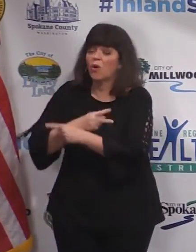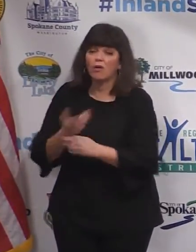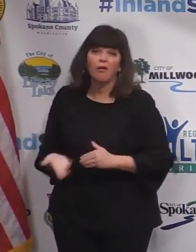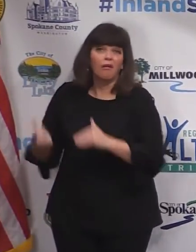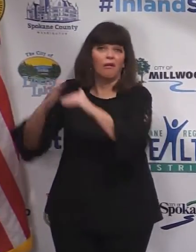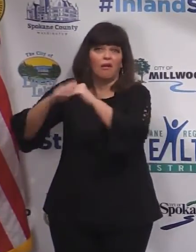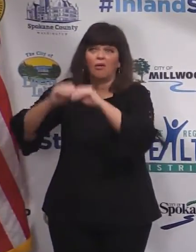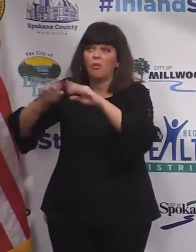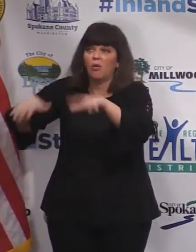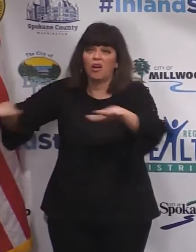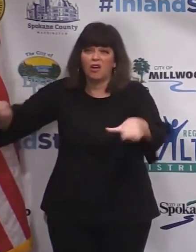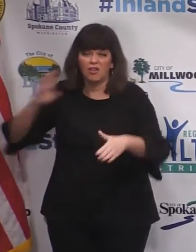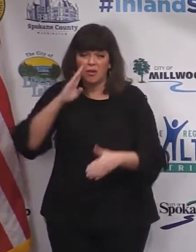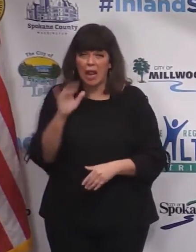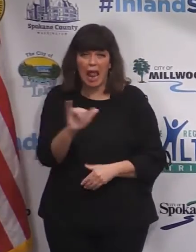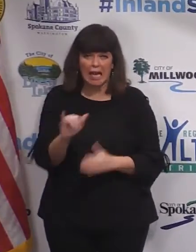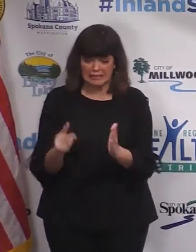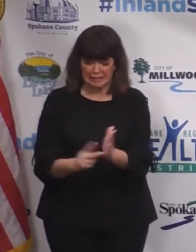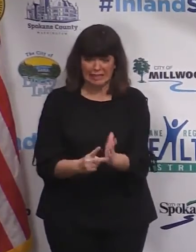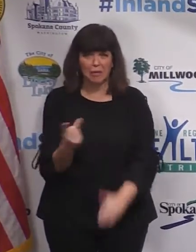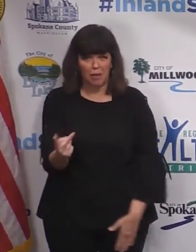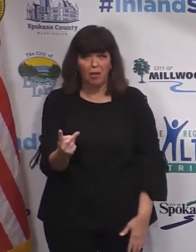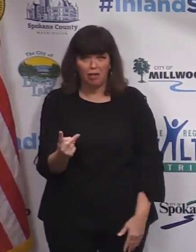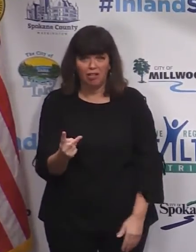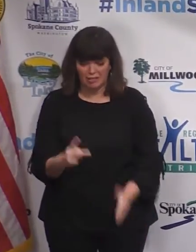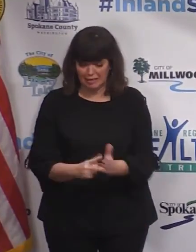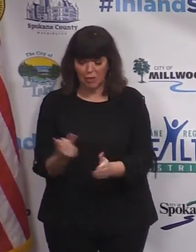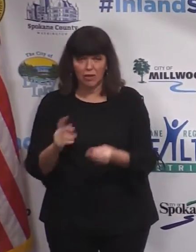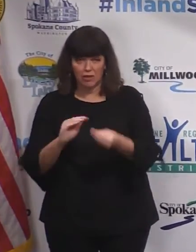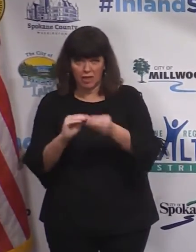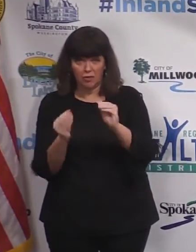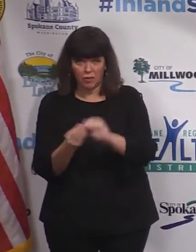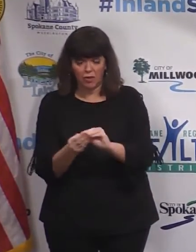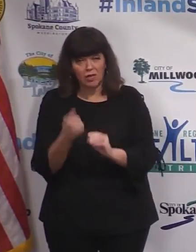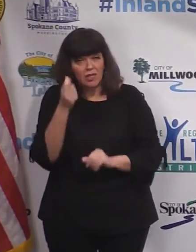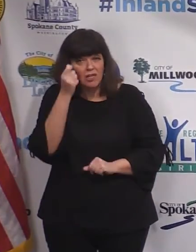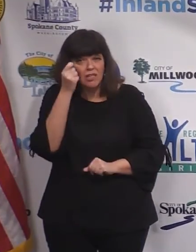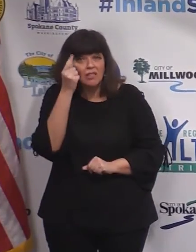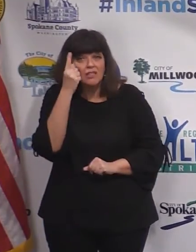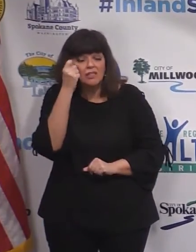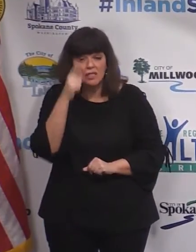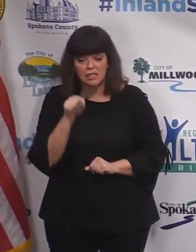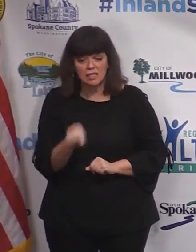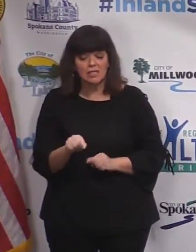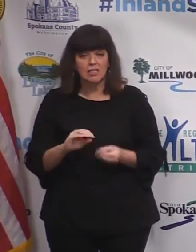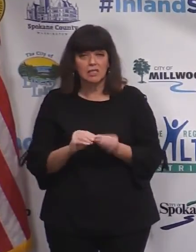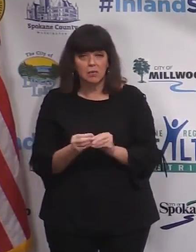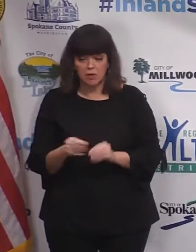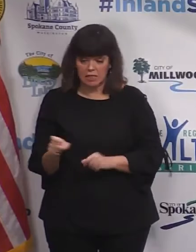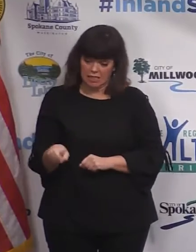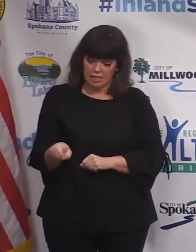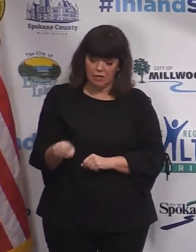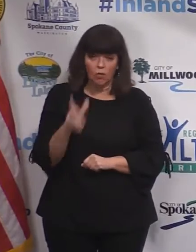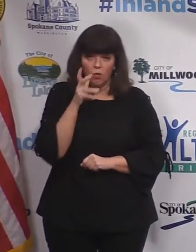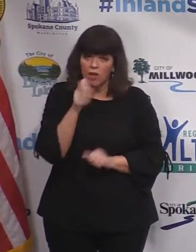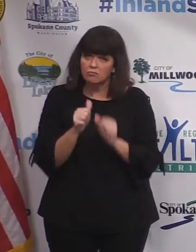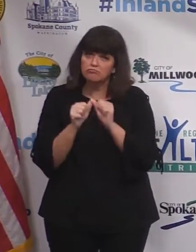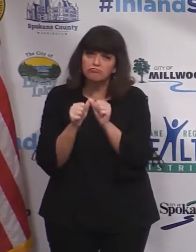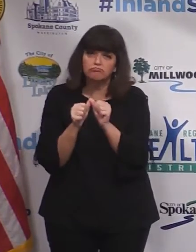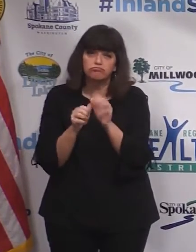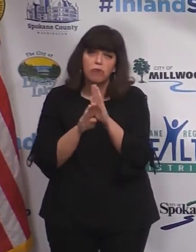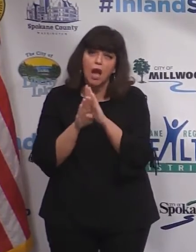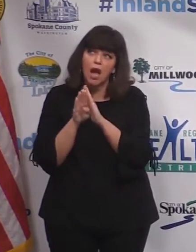number of people than before the virus outbreak. That number may continue to rise as hundreds of thousands of Washingtonians struggle with joblessness and